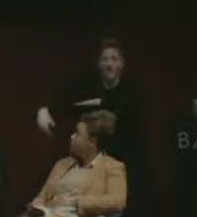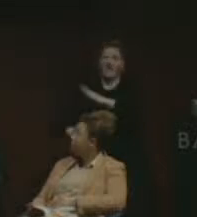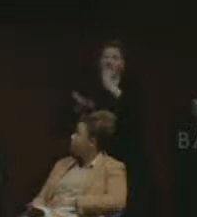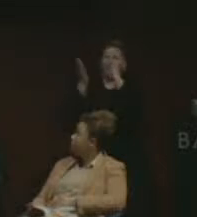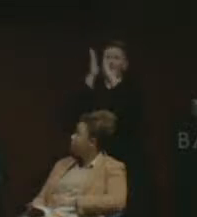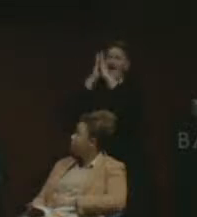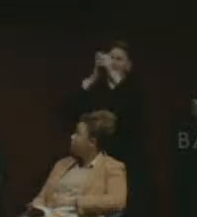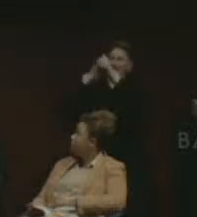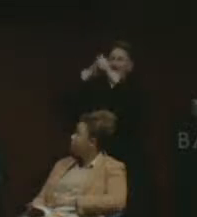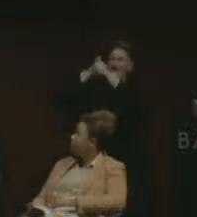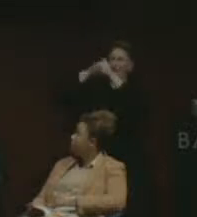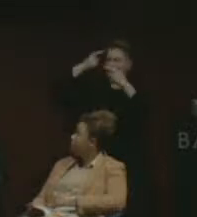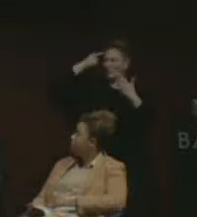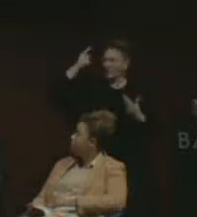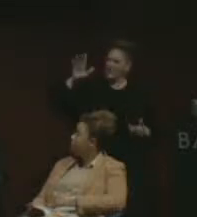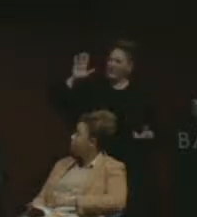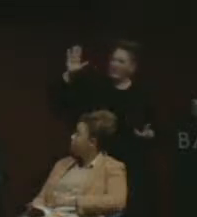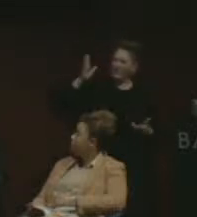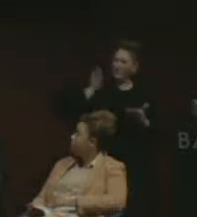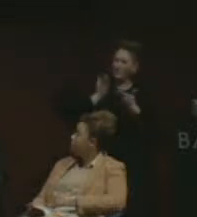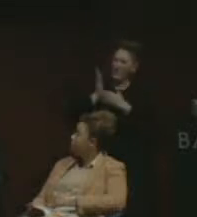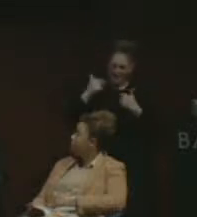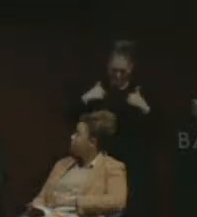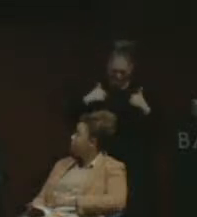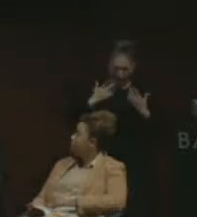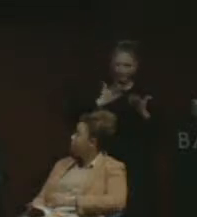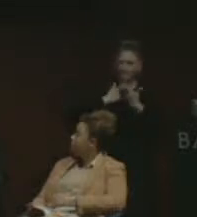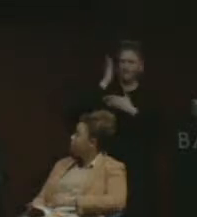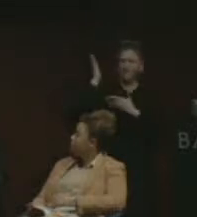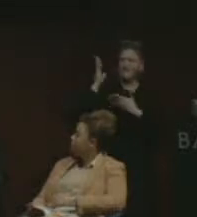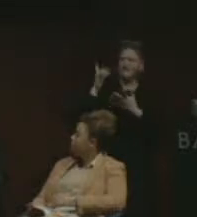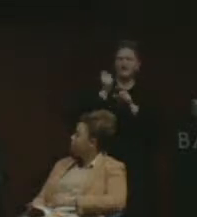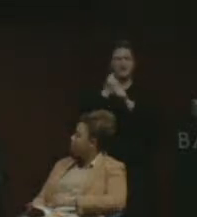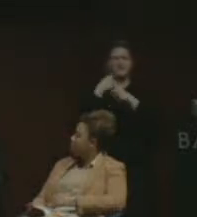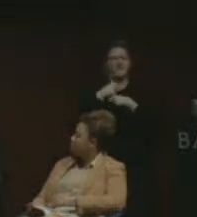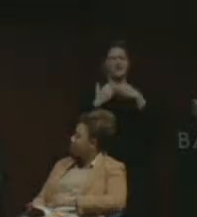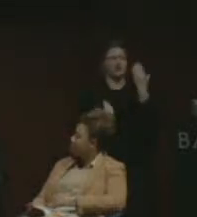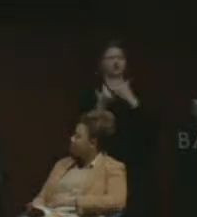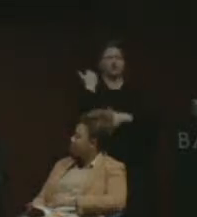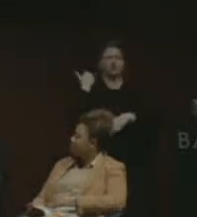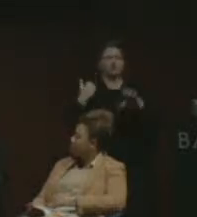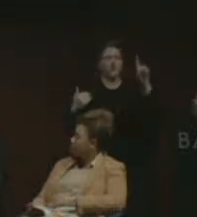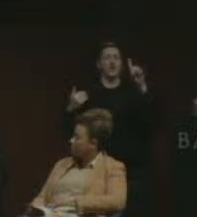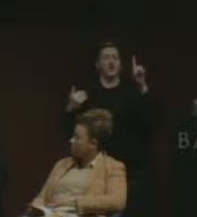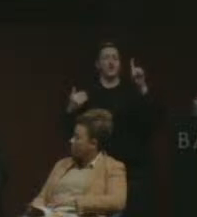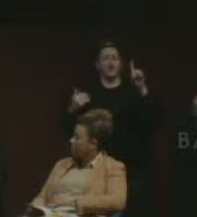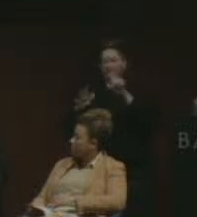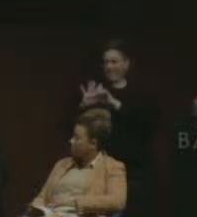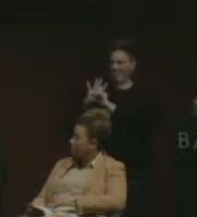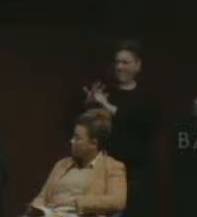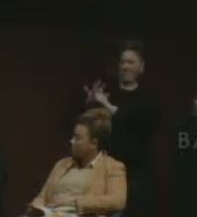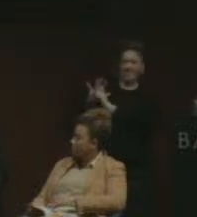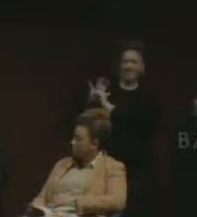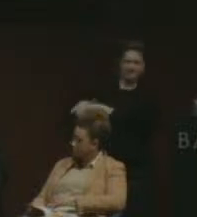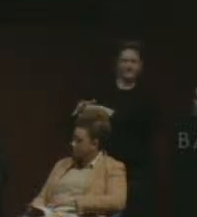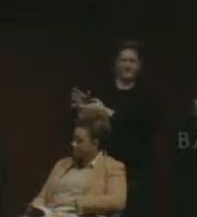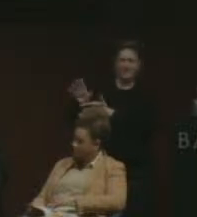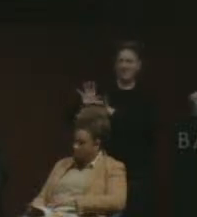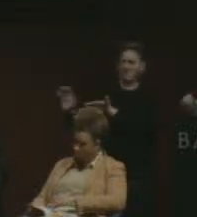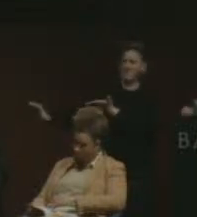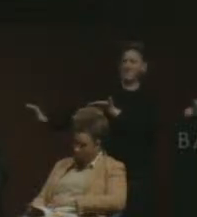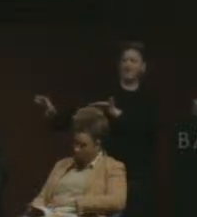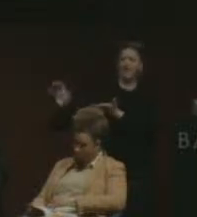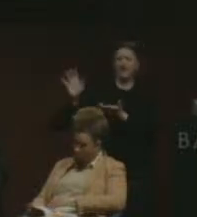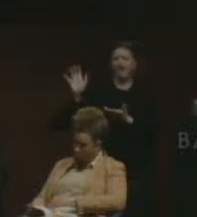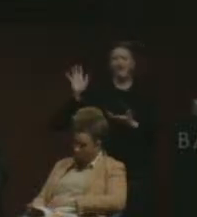to consider their own rights as they were crafting this new democratic state, which so readily left out domestic workers who were